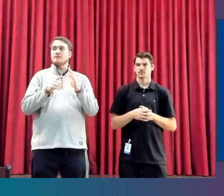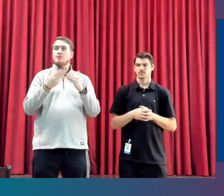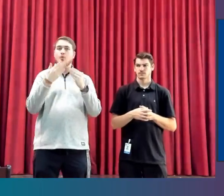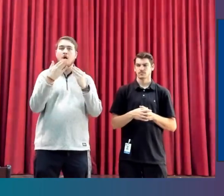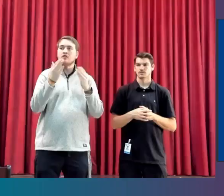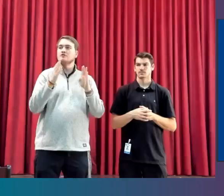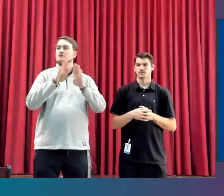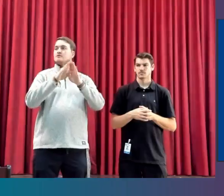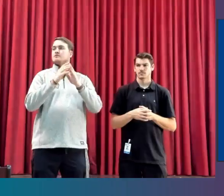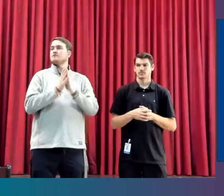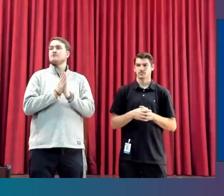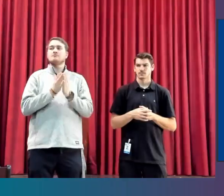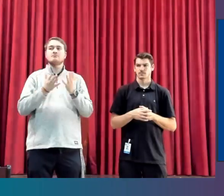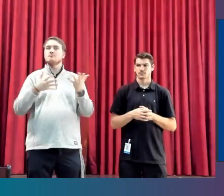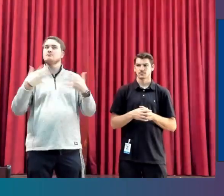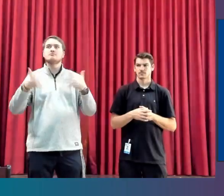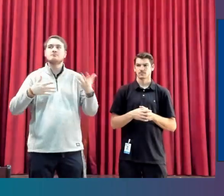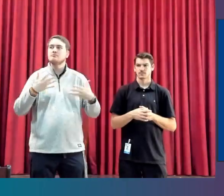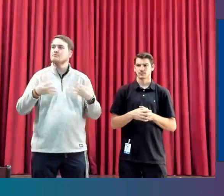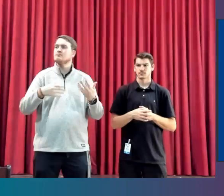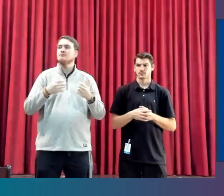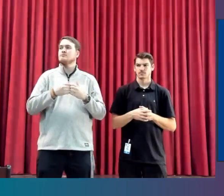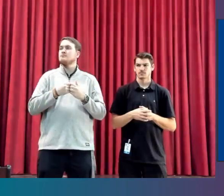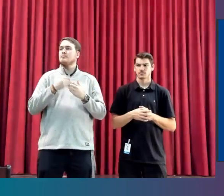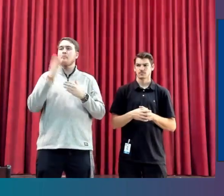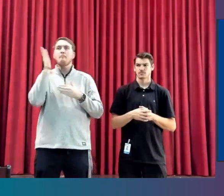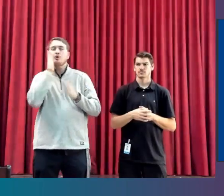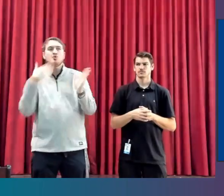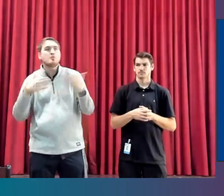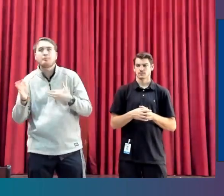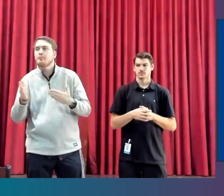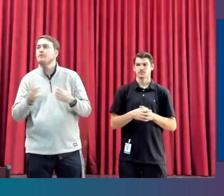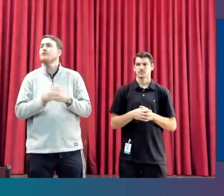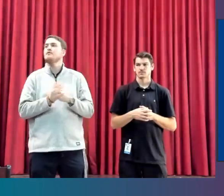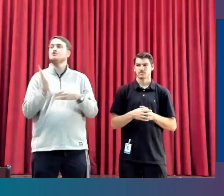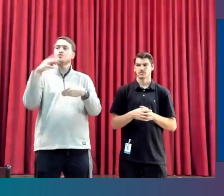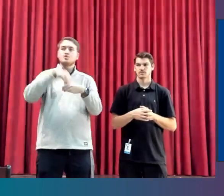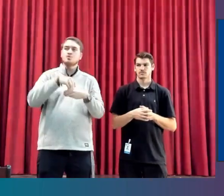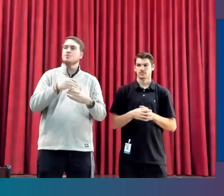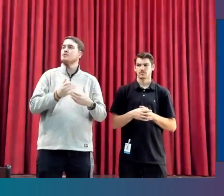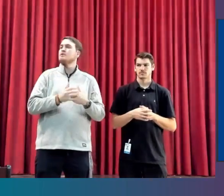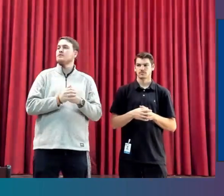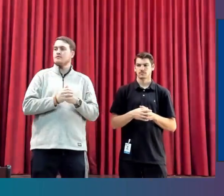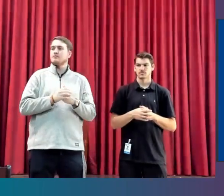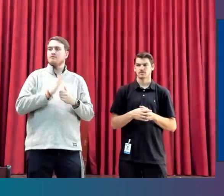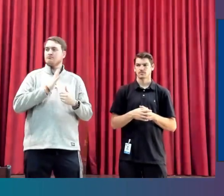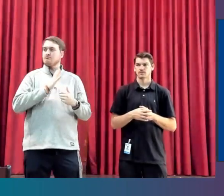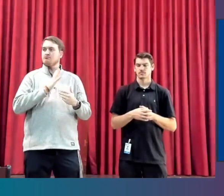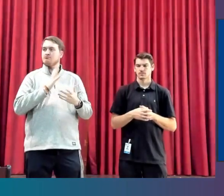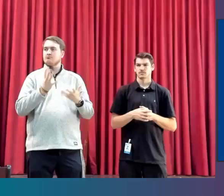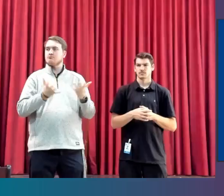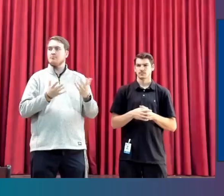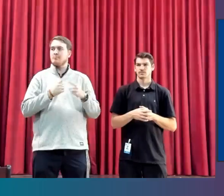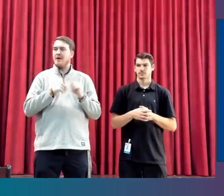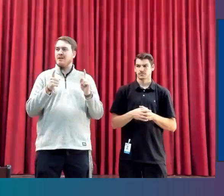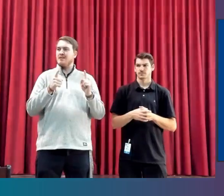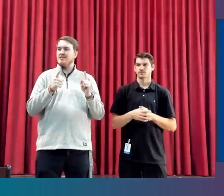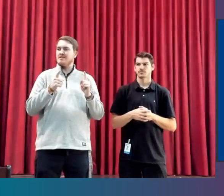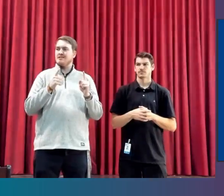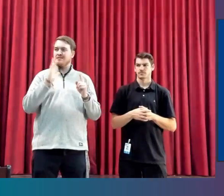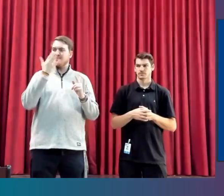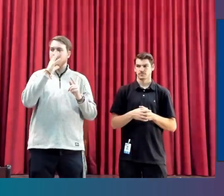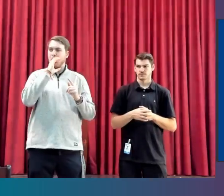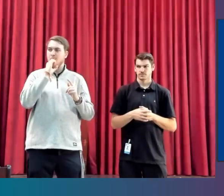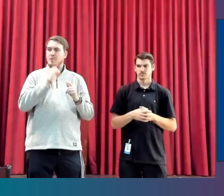So that, shows me when the doorbell's ringing, that shows me when anything's going on in my apartment. I also have an alarm on